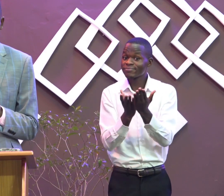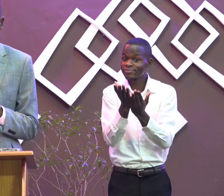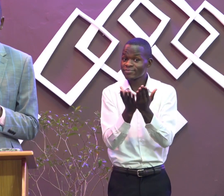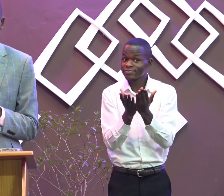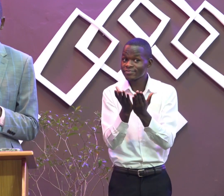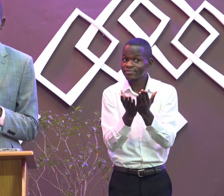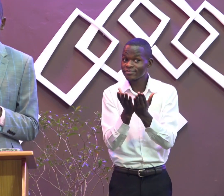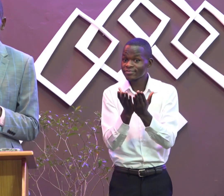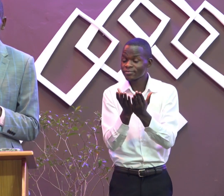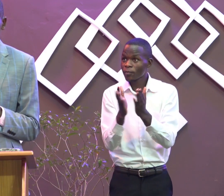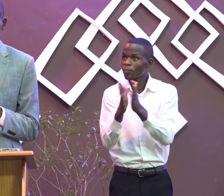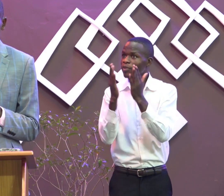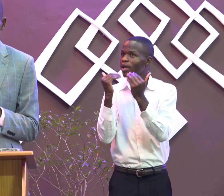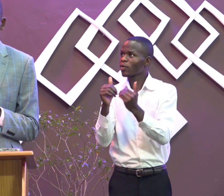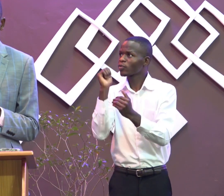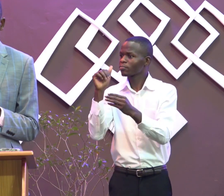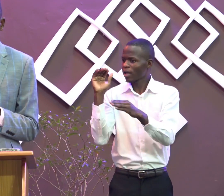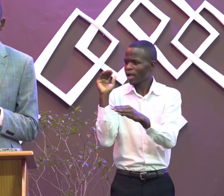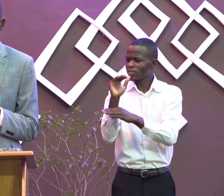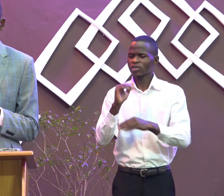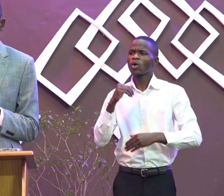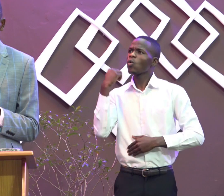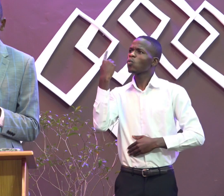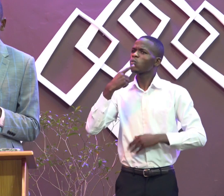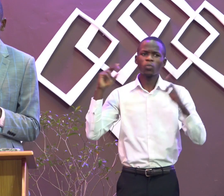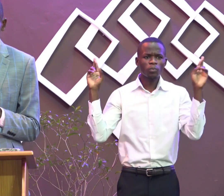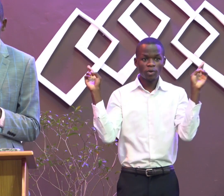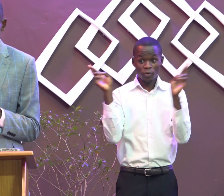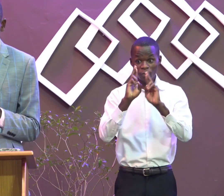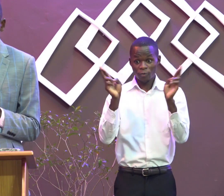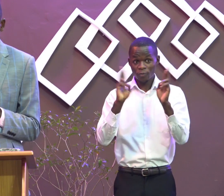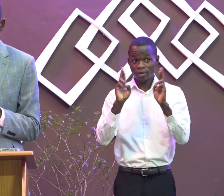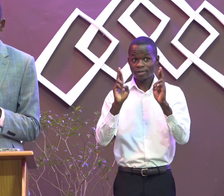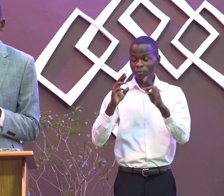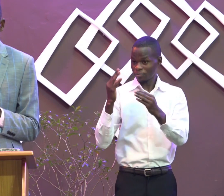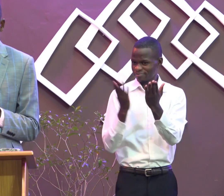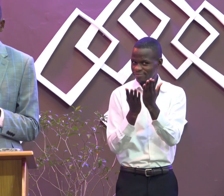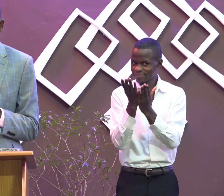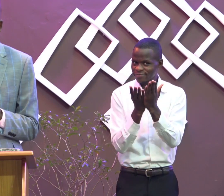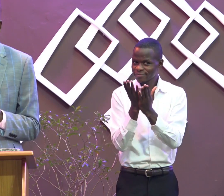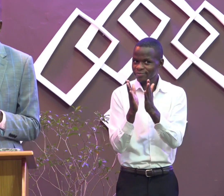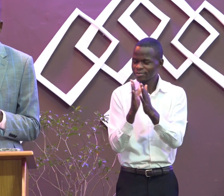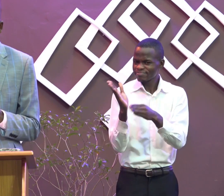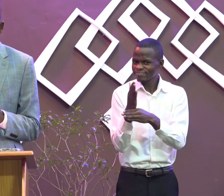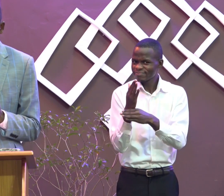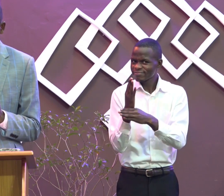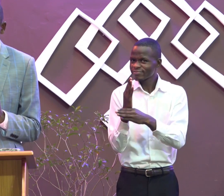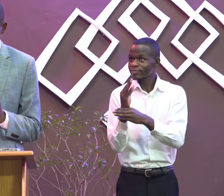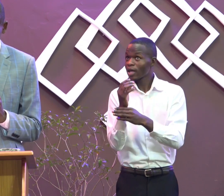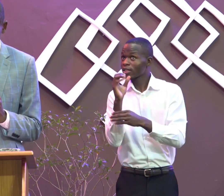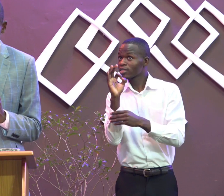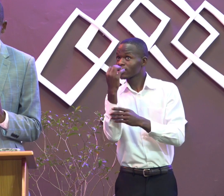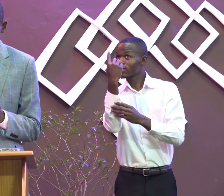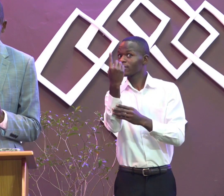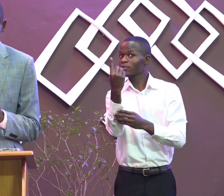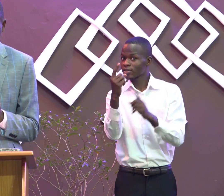conference. Nagamba ni anaweereza kulwasa tumolumolu tuyingisa mulumu. And then he asked us who is going to